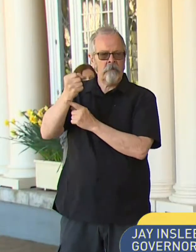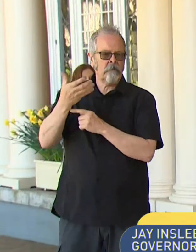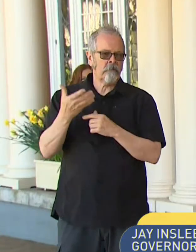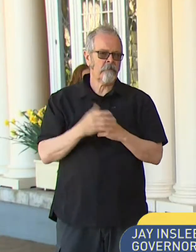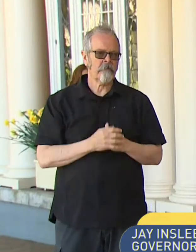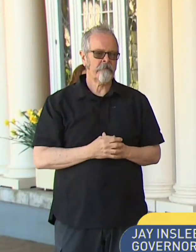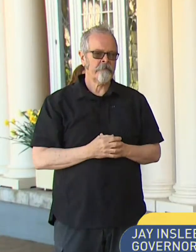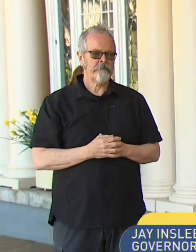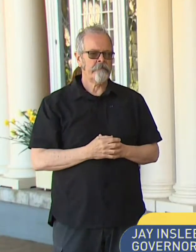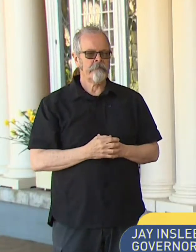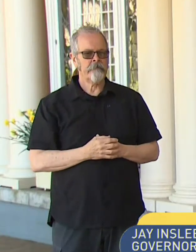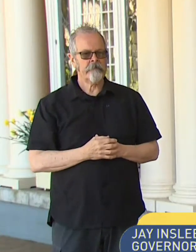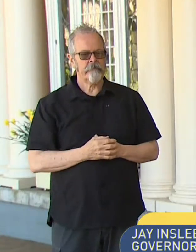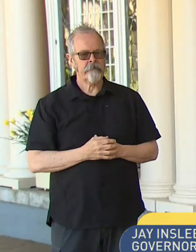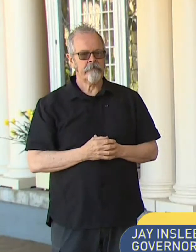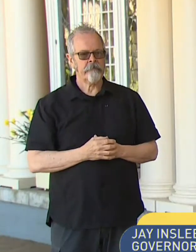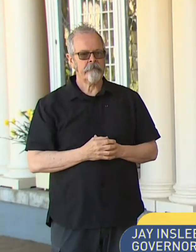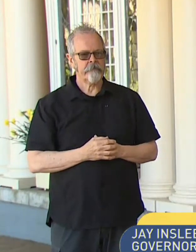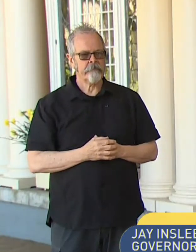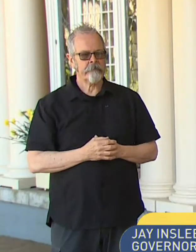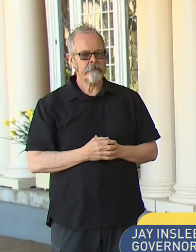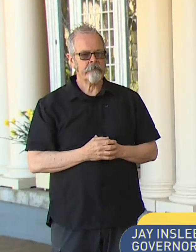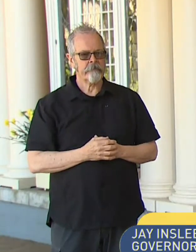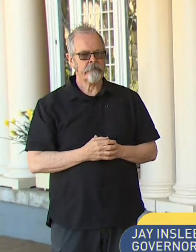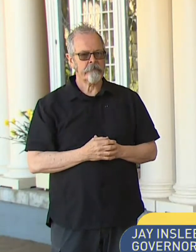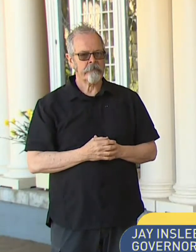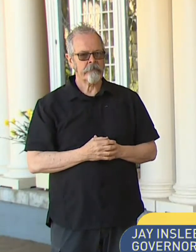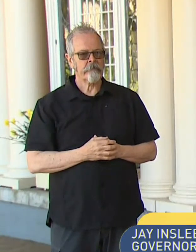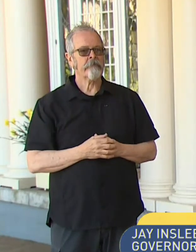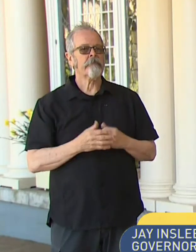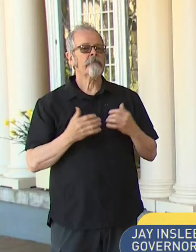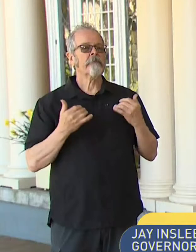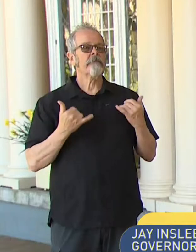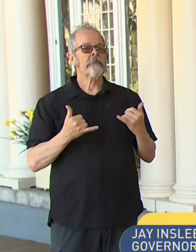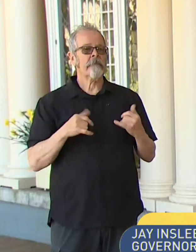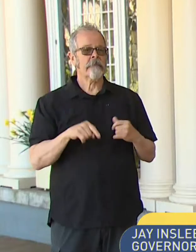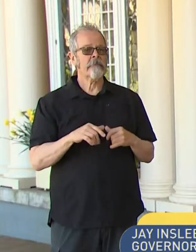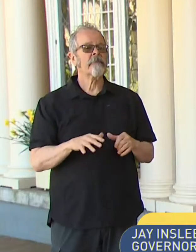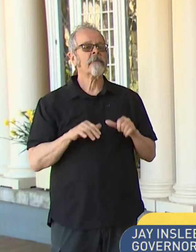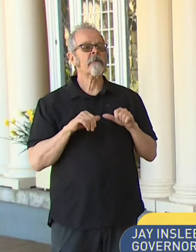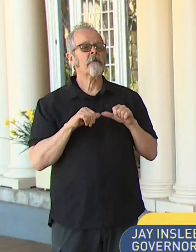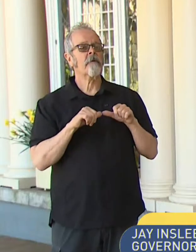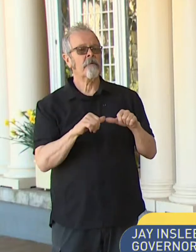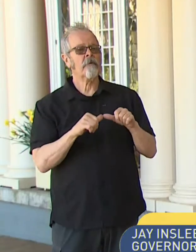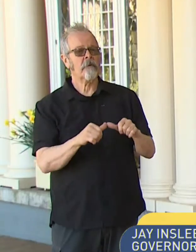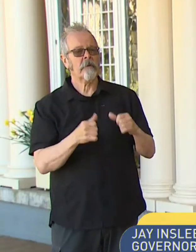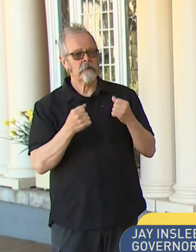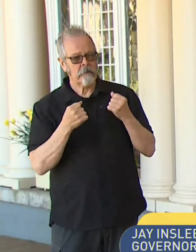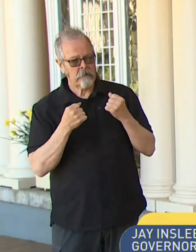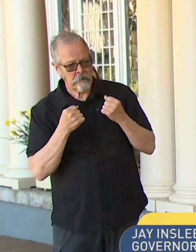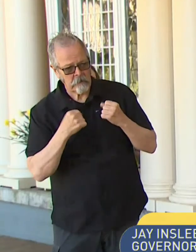Now, this is an ongoing effort. We've had to, in three of our counties